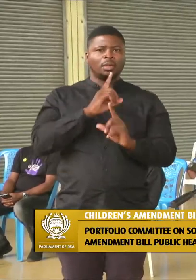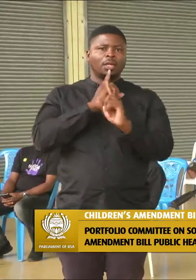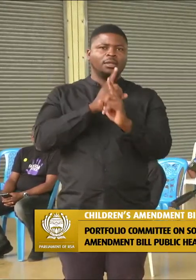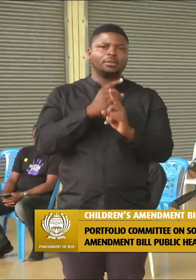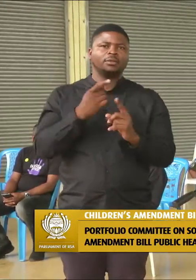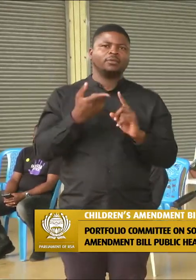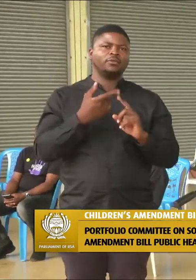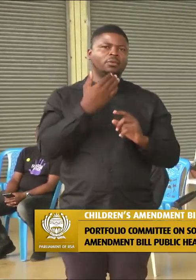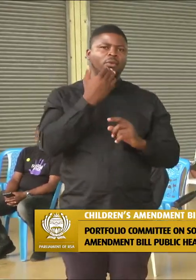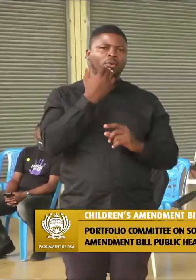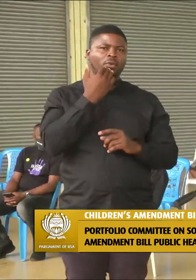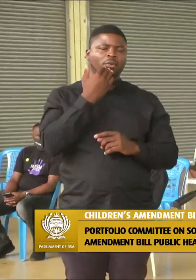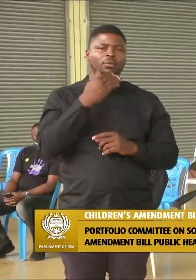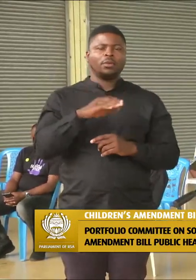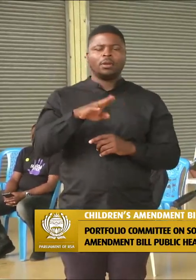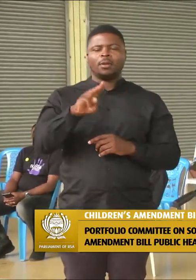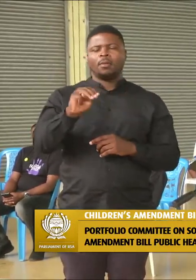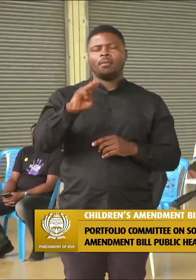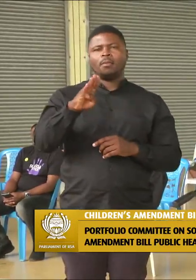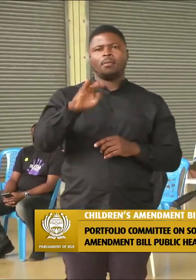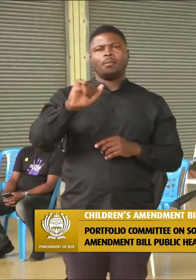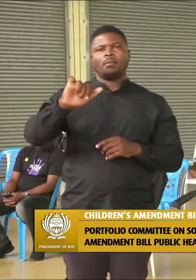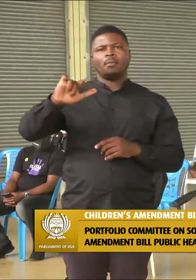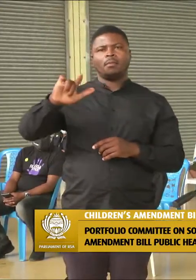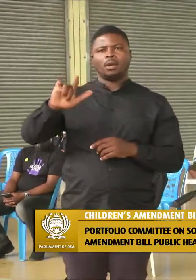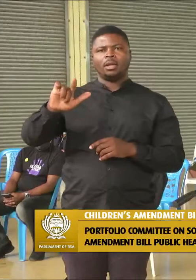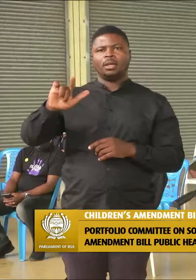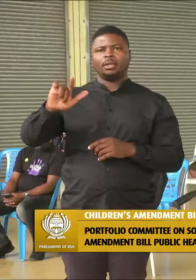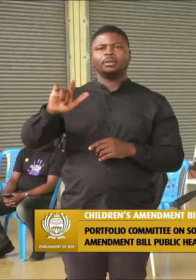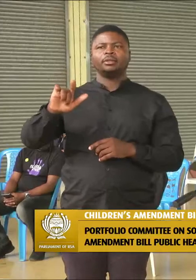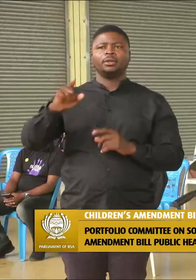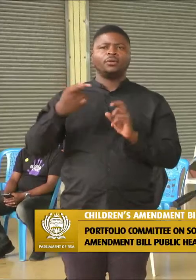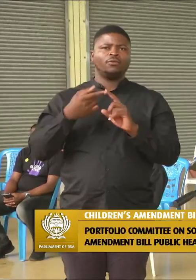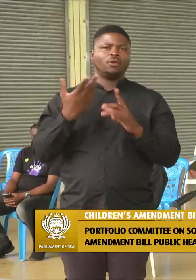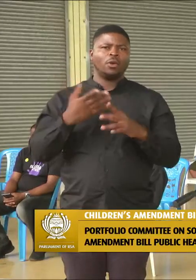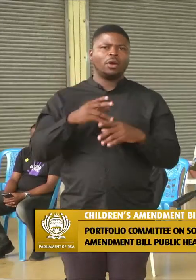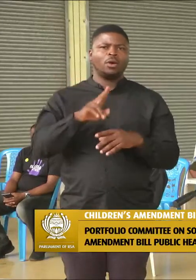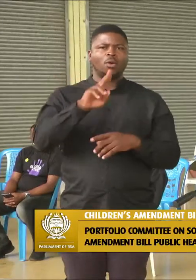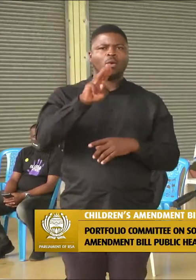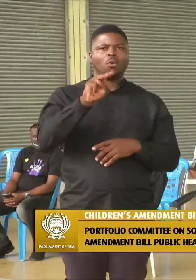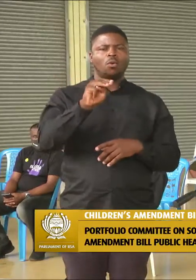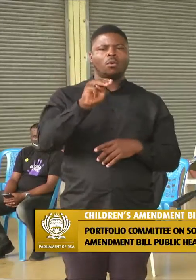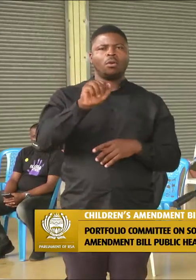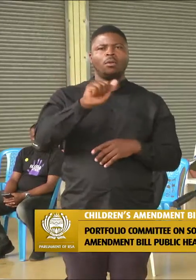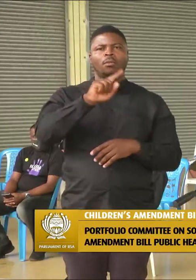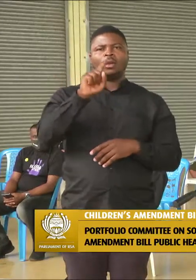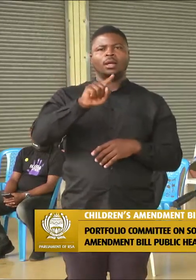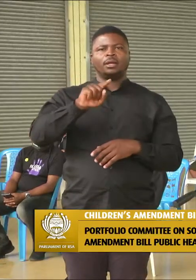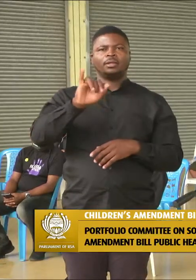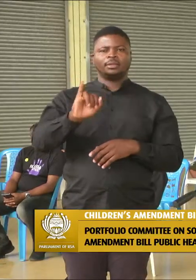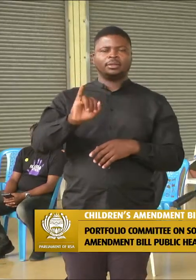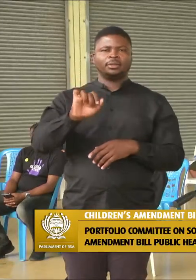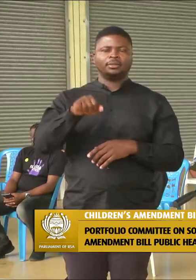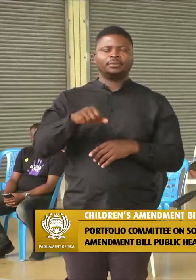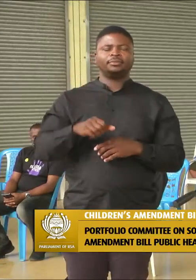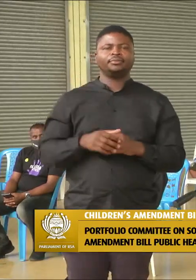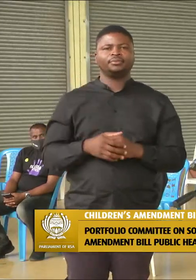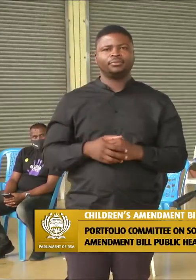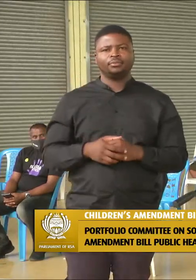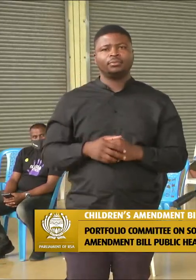Buthelezi I'll respond to Mbali Buthelezi waseMlazi. from Umlazi. Firstly, I would like to